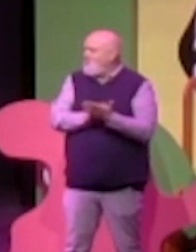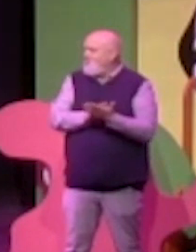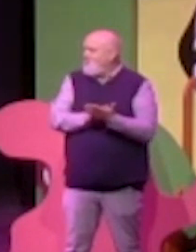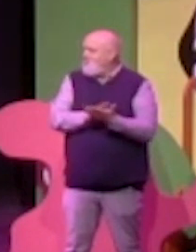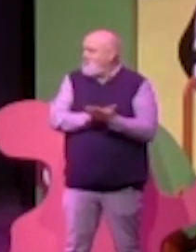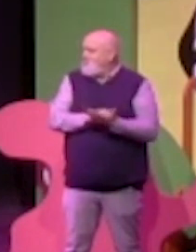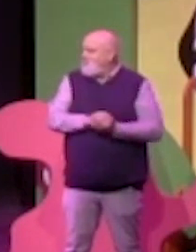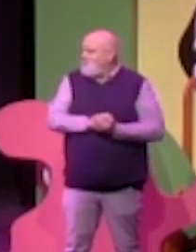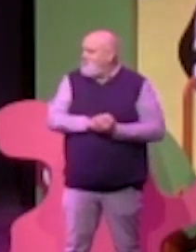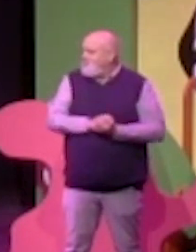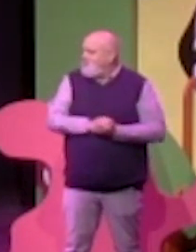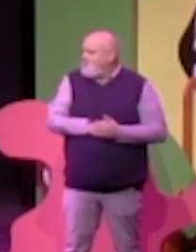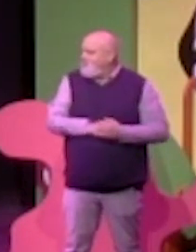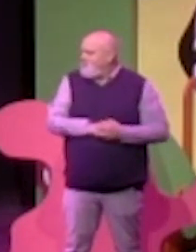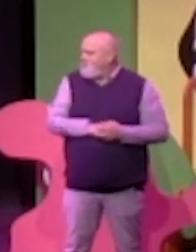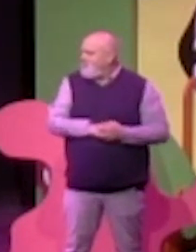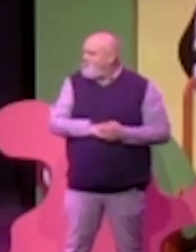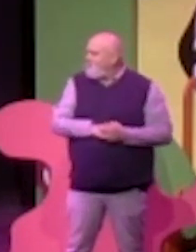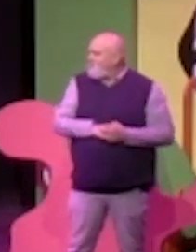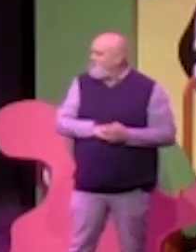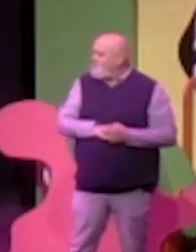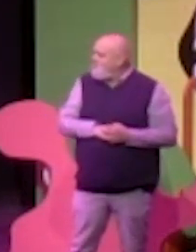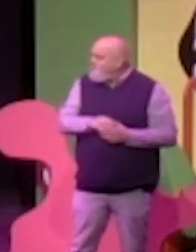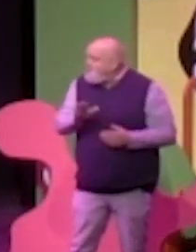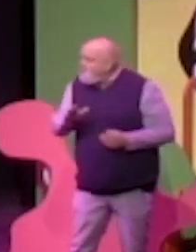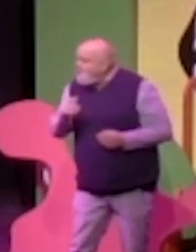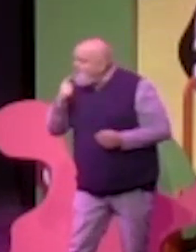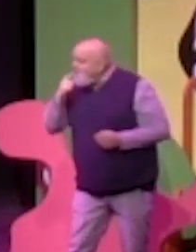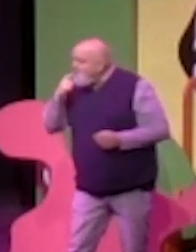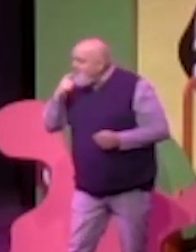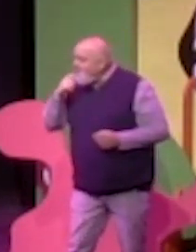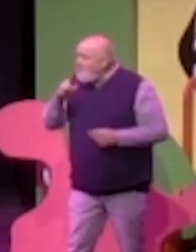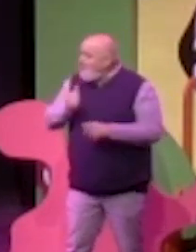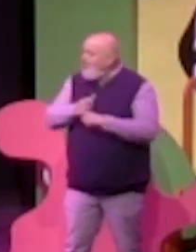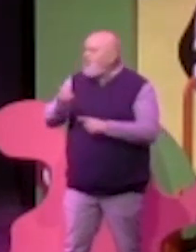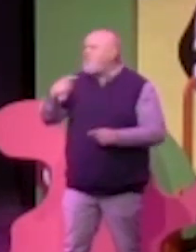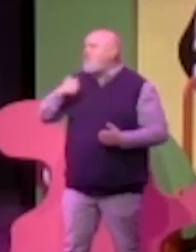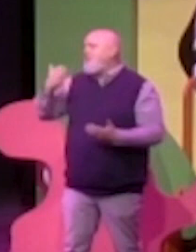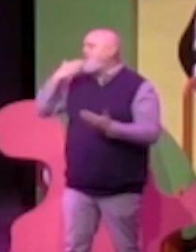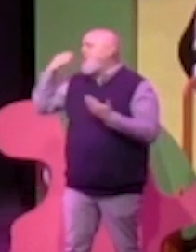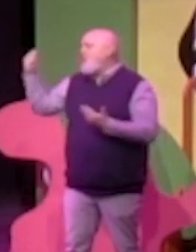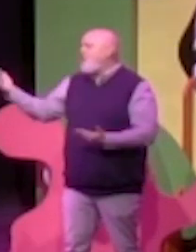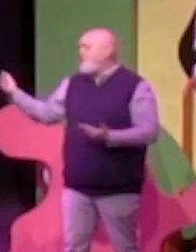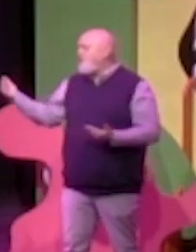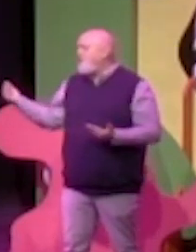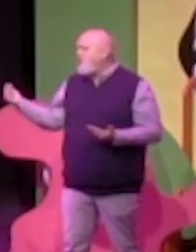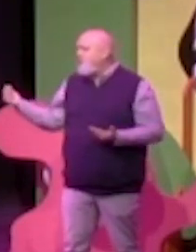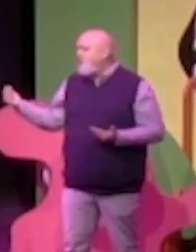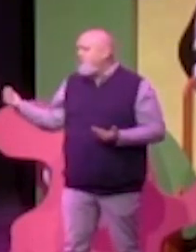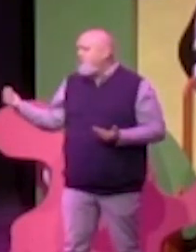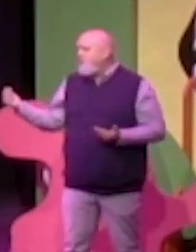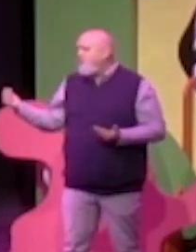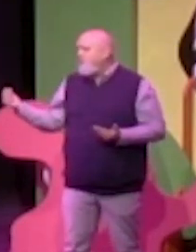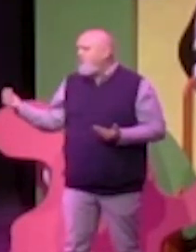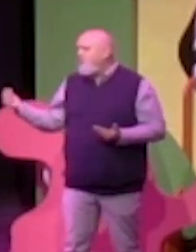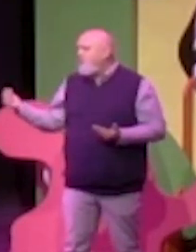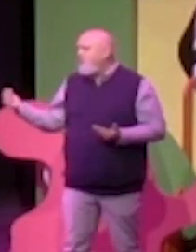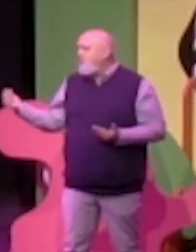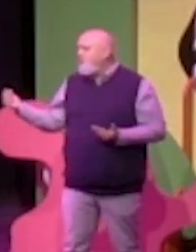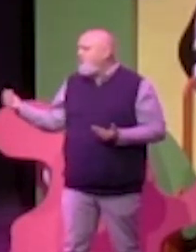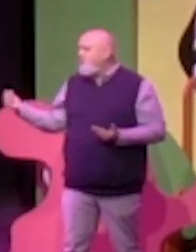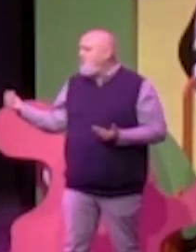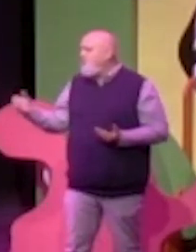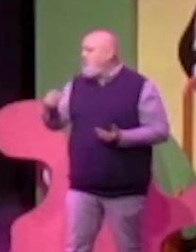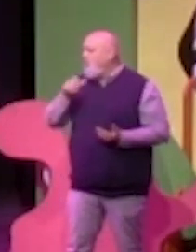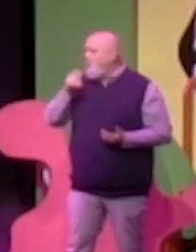Can I pick up on that thread and just say something? I just want to pick up on that thread and just say thank you, truly, because I do